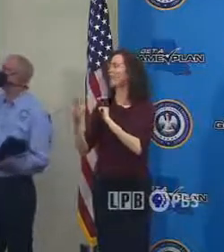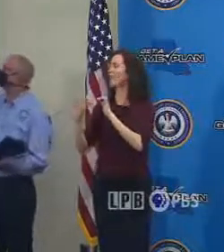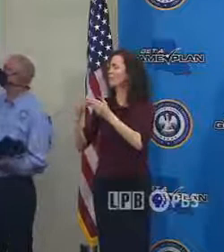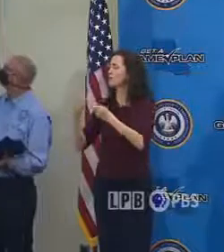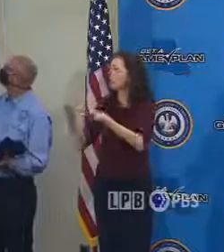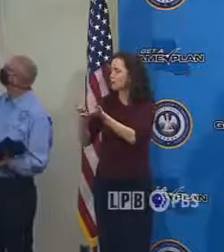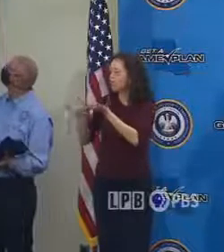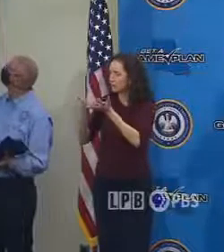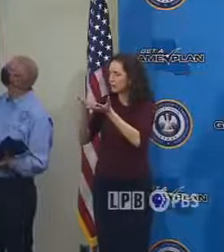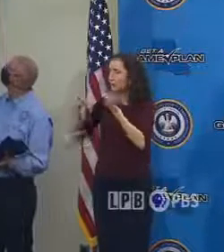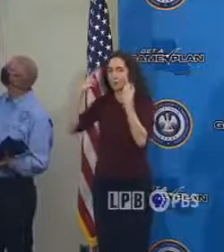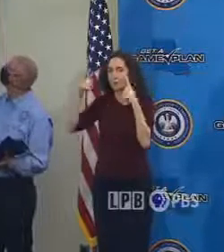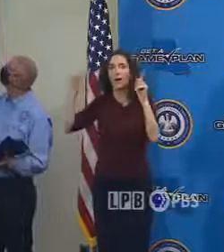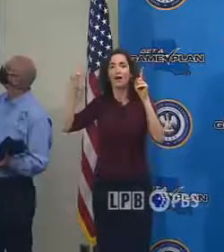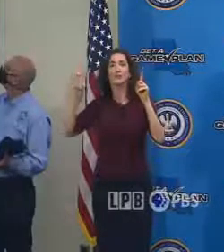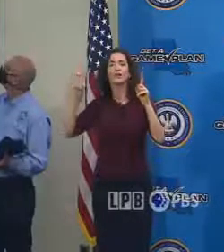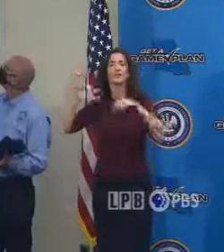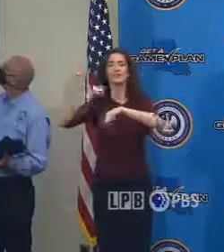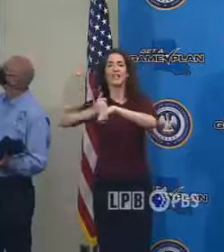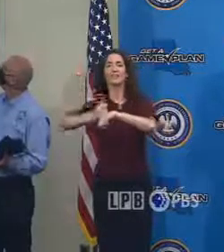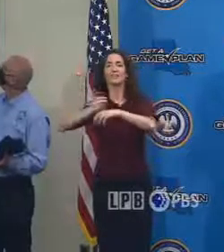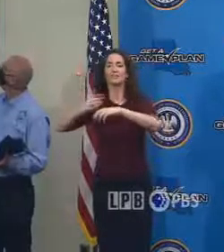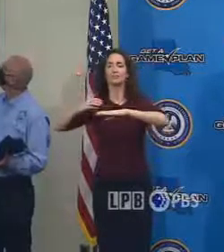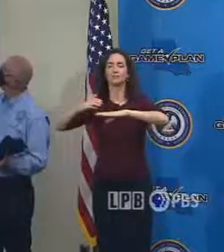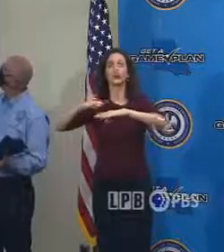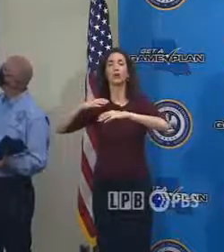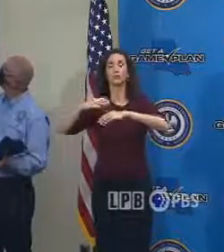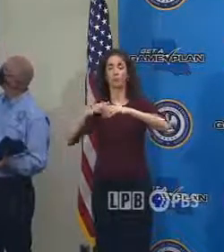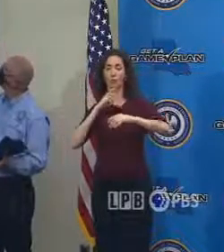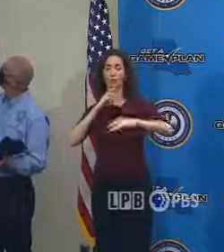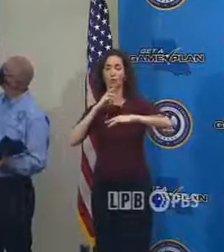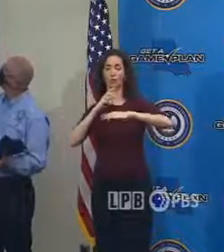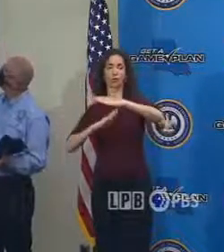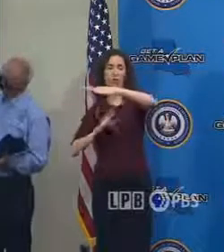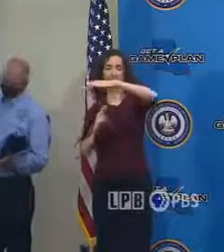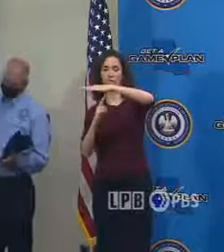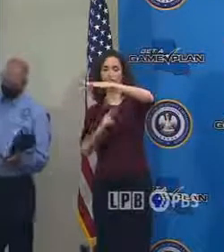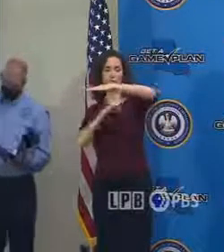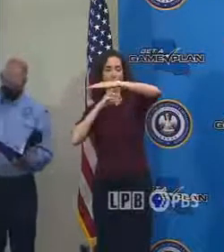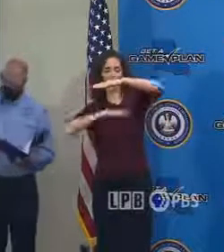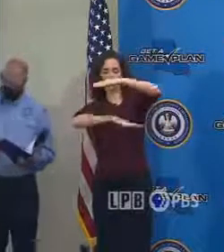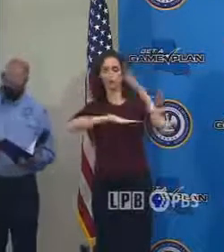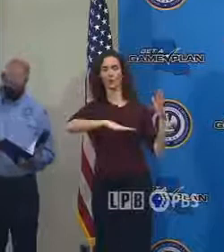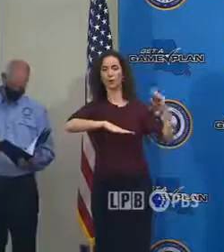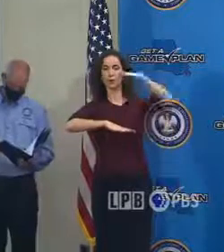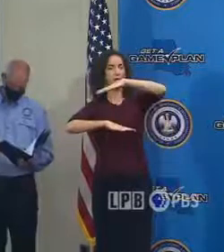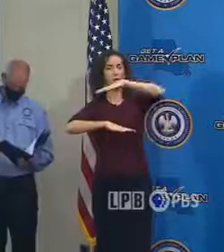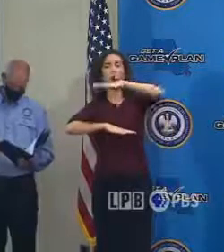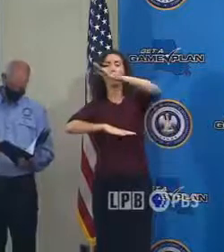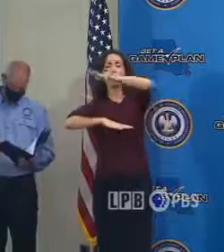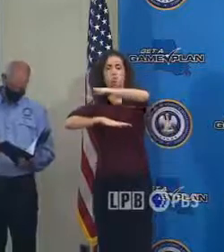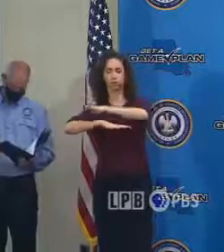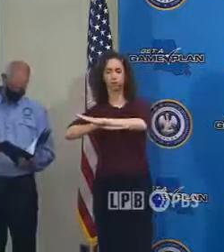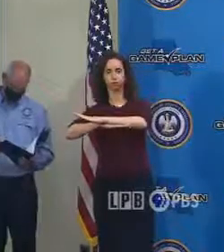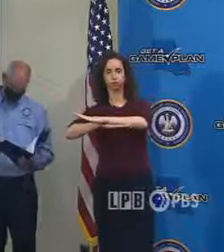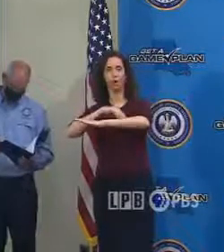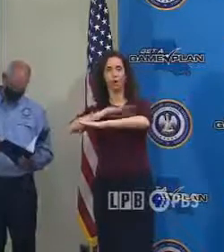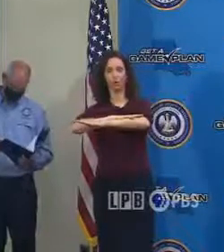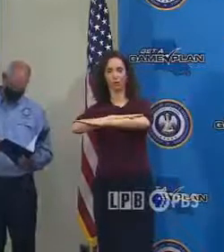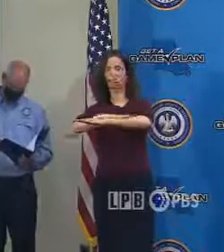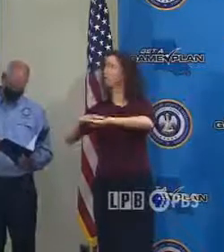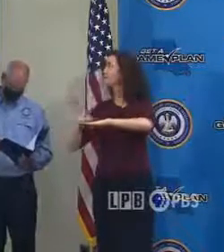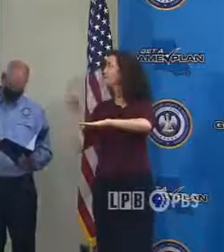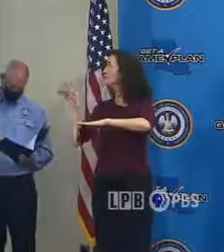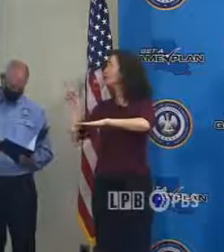solution, this floating bridge, what we call improved ribbon bridge, and we've actually spanned the channel there. And if you look on